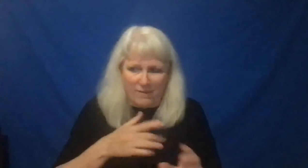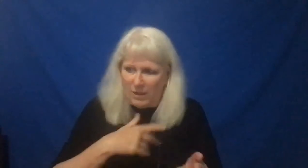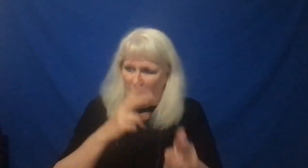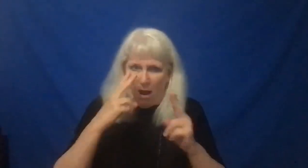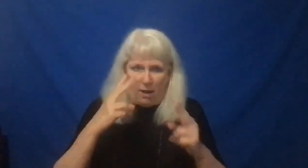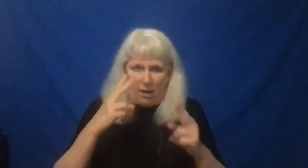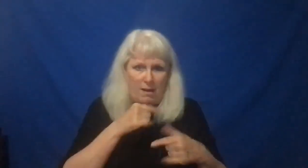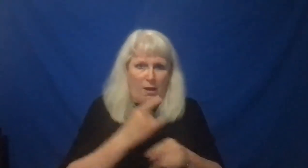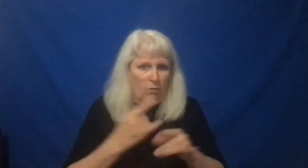whole,